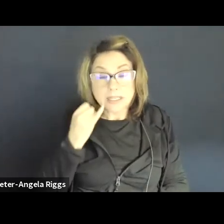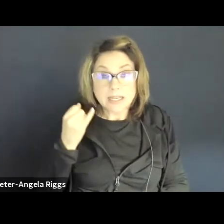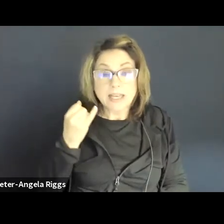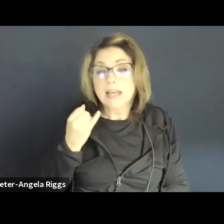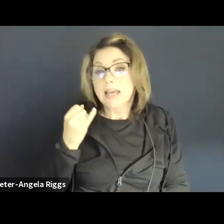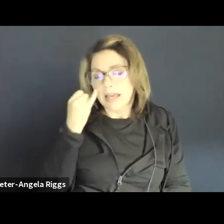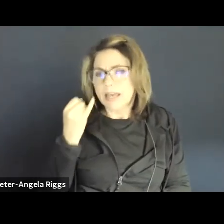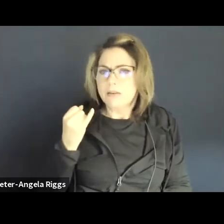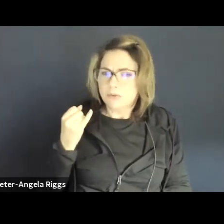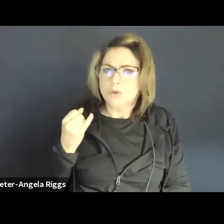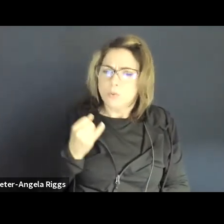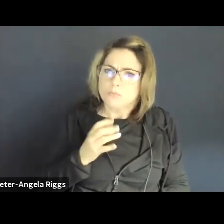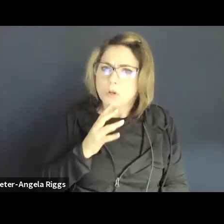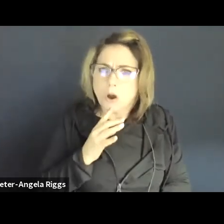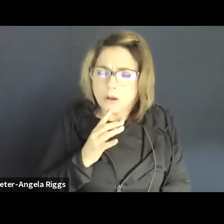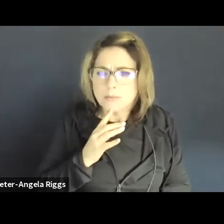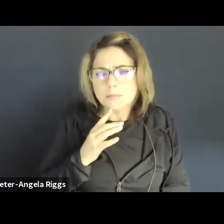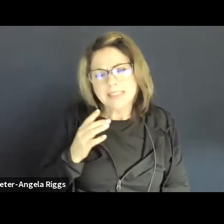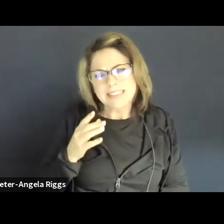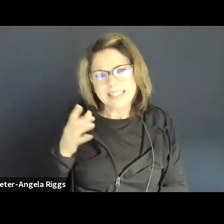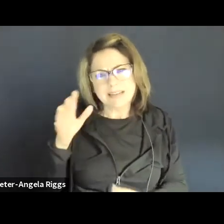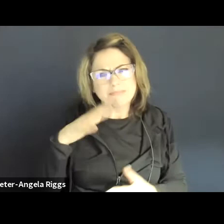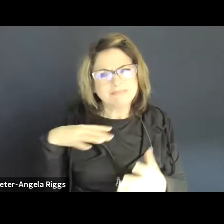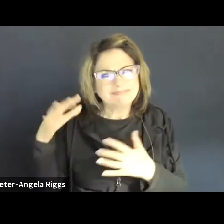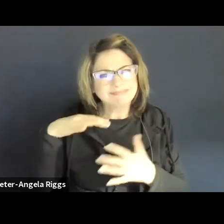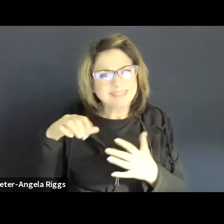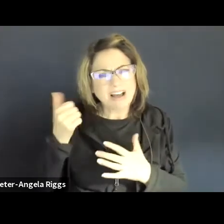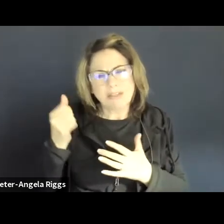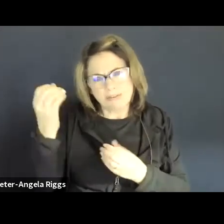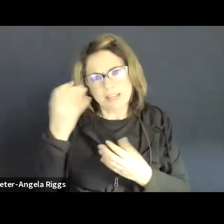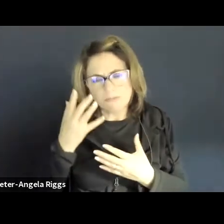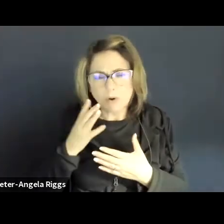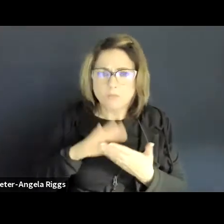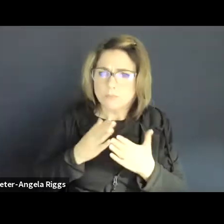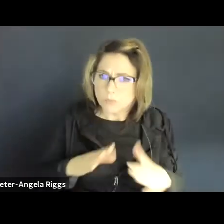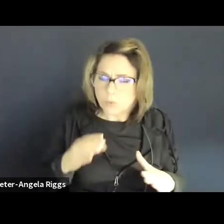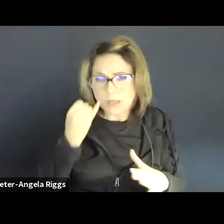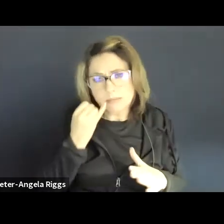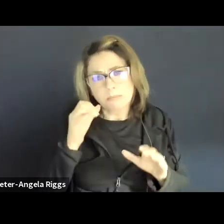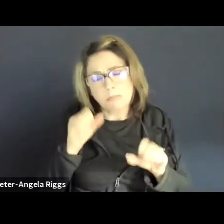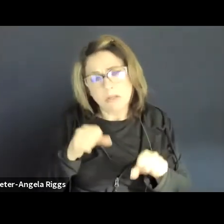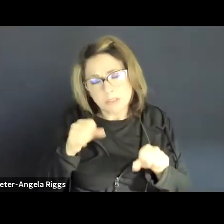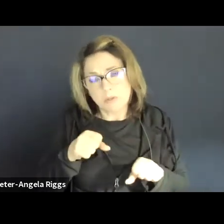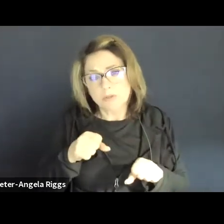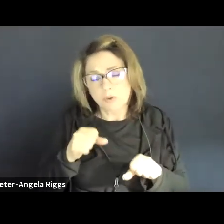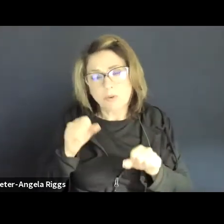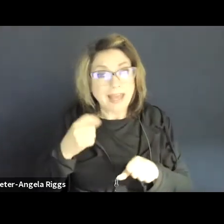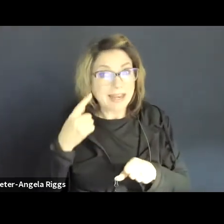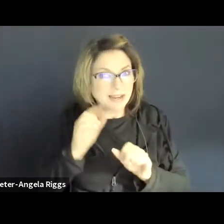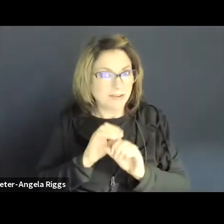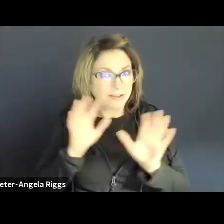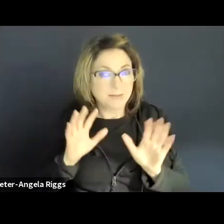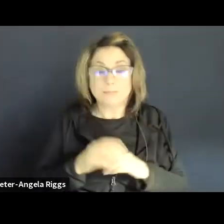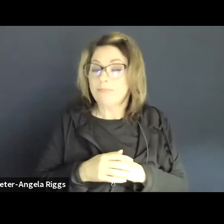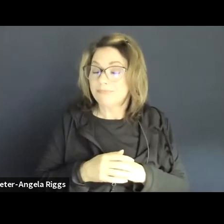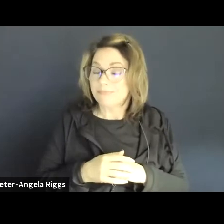background noise down as much as possible to allow others to hear you clearly. Also, just a nice reminder that when we're all done